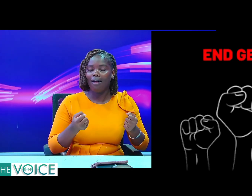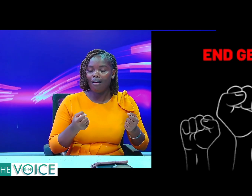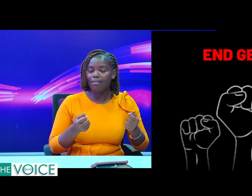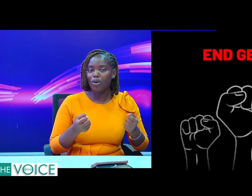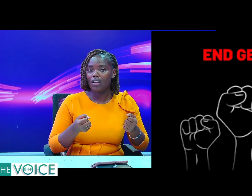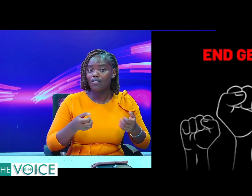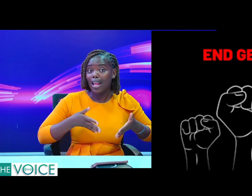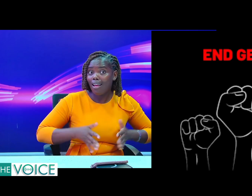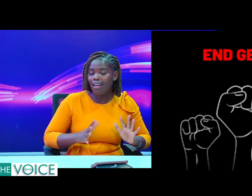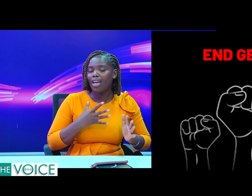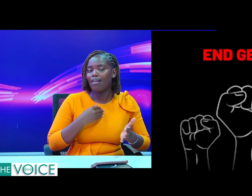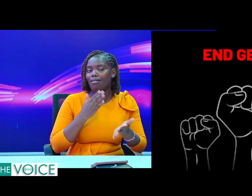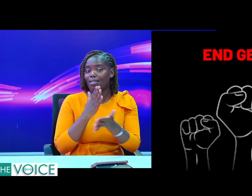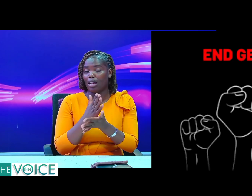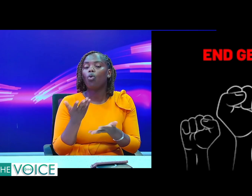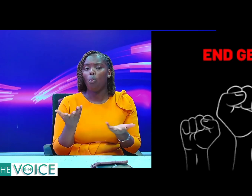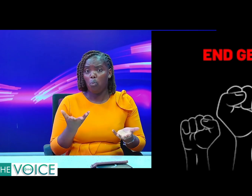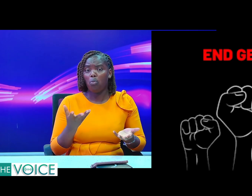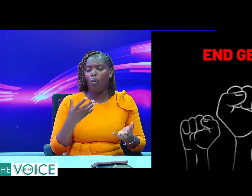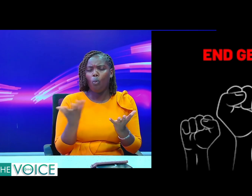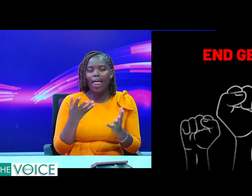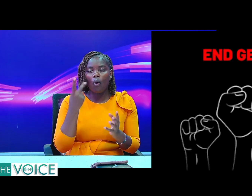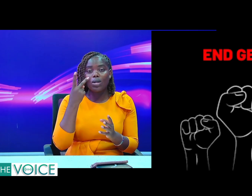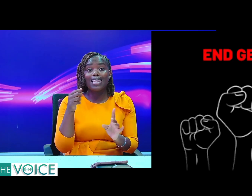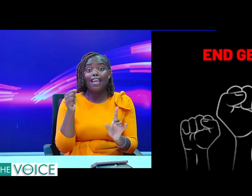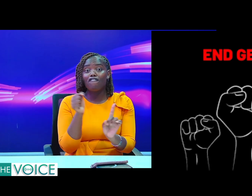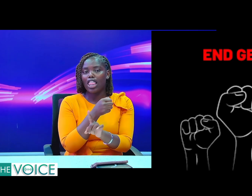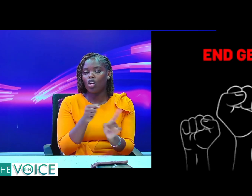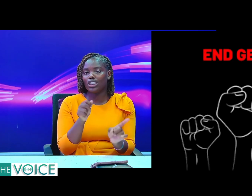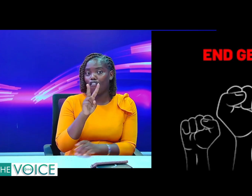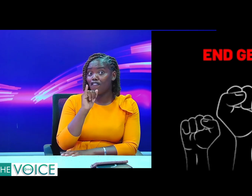SRHR, which means sexual health and reproductive health.